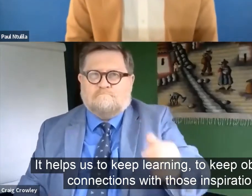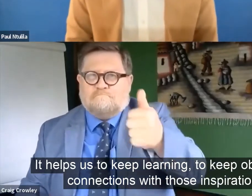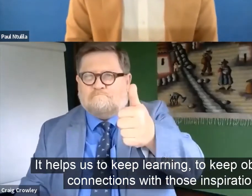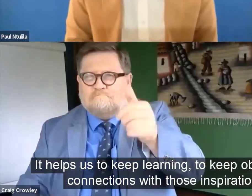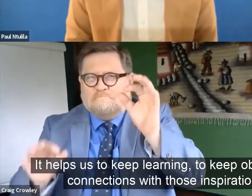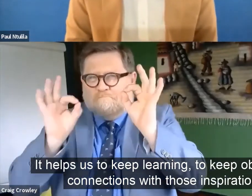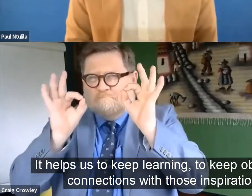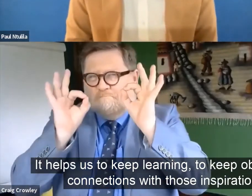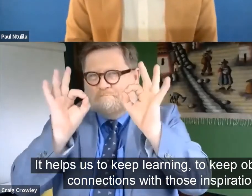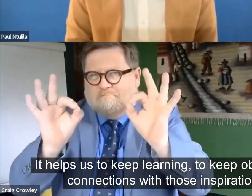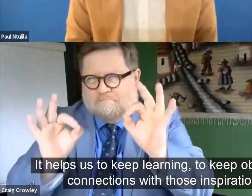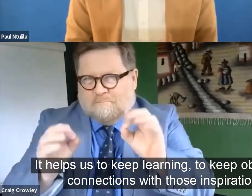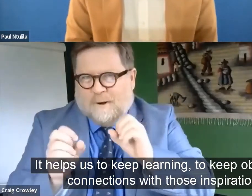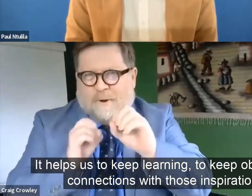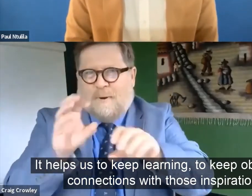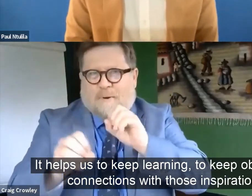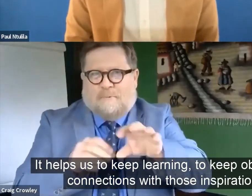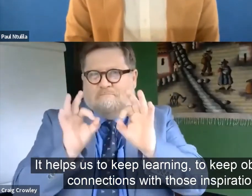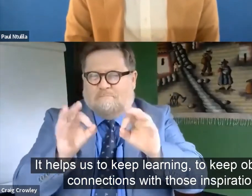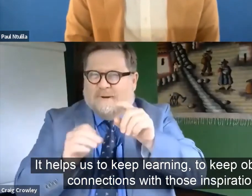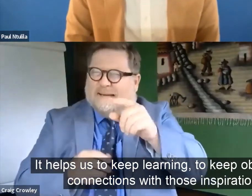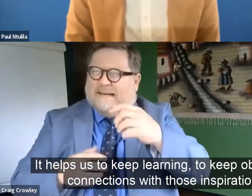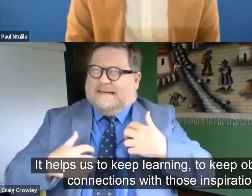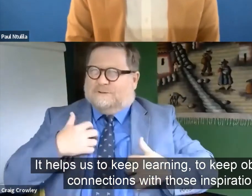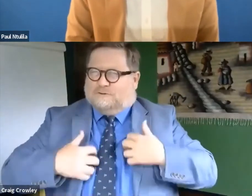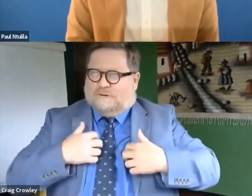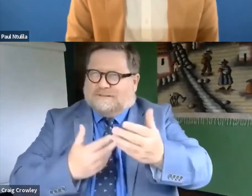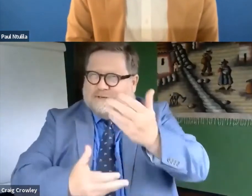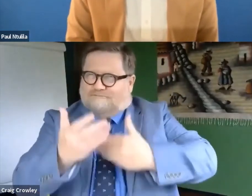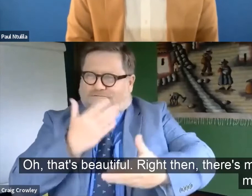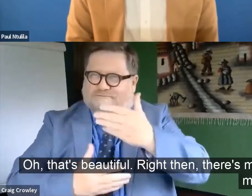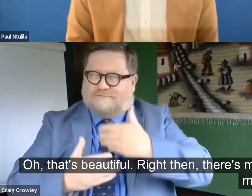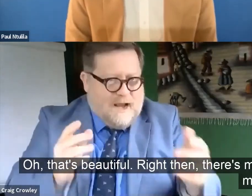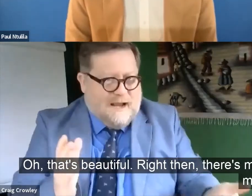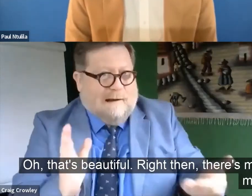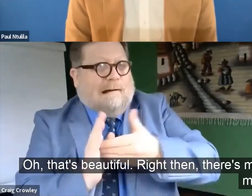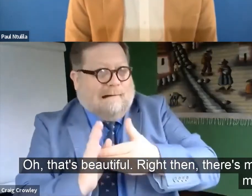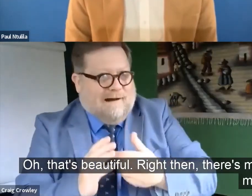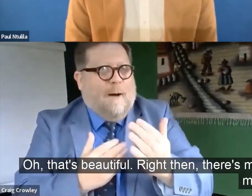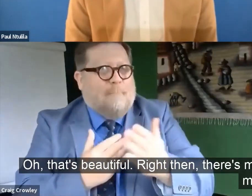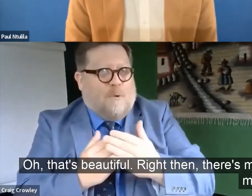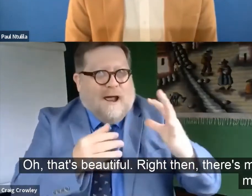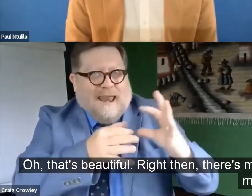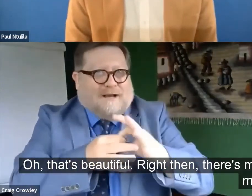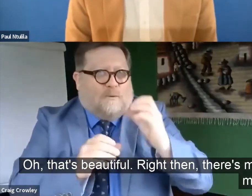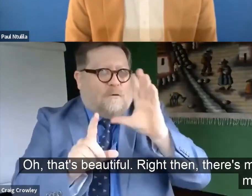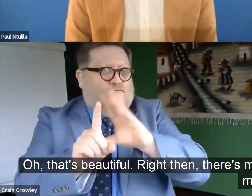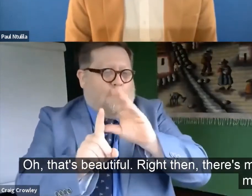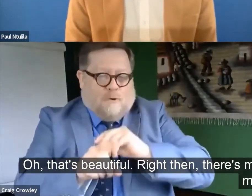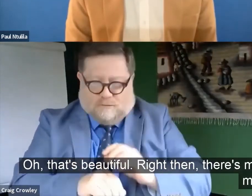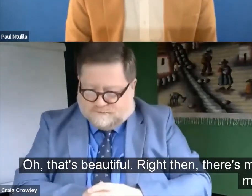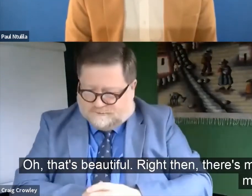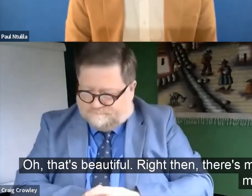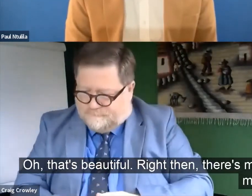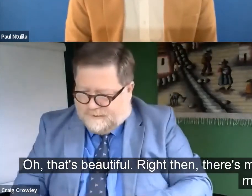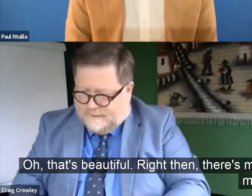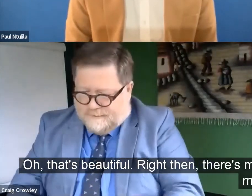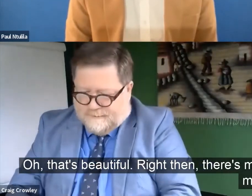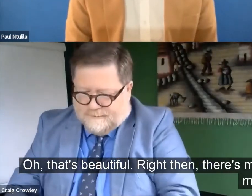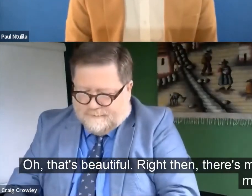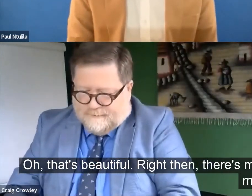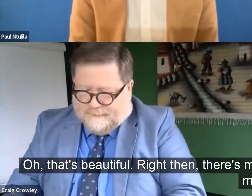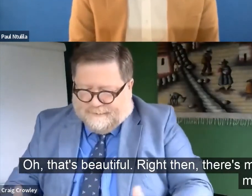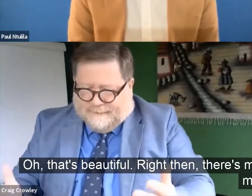connections with these inspirational people who've gone before us. Oh, that's beautiful. Right then, there's